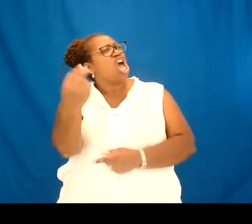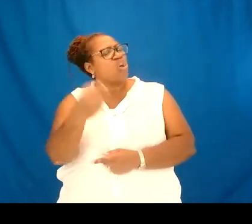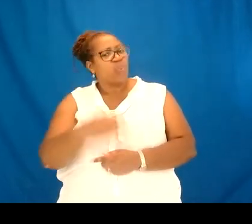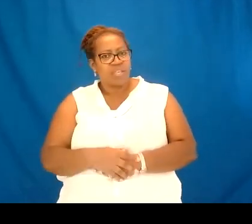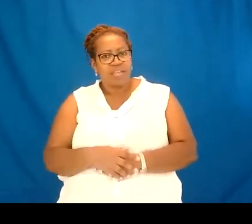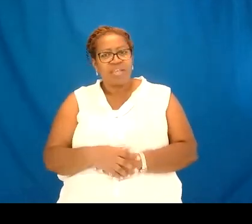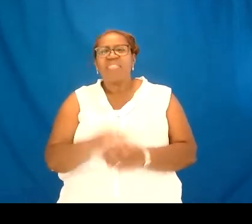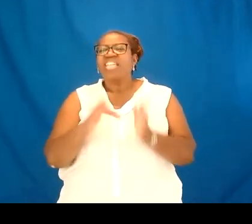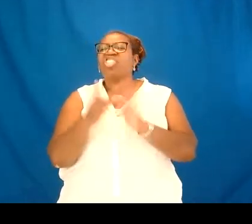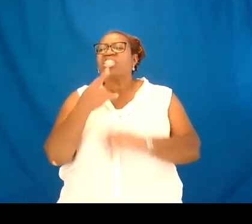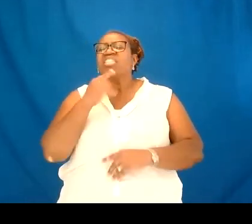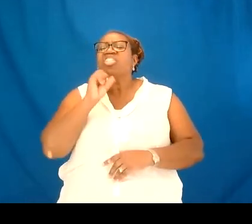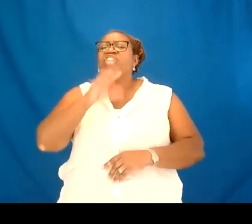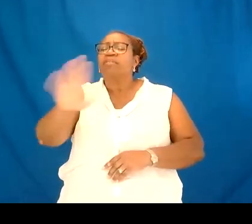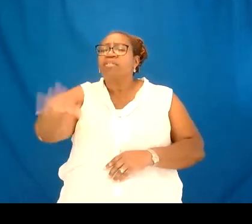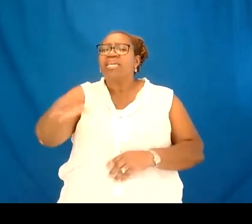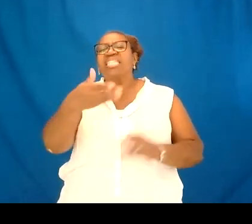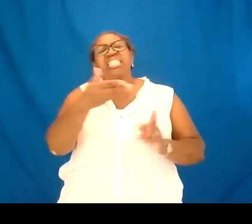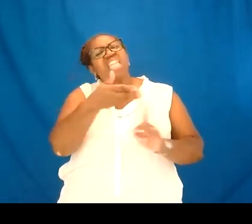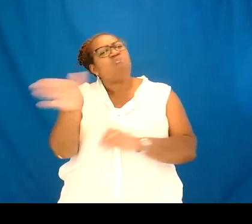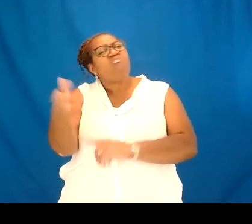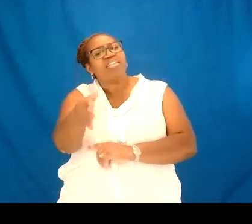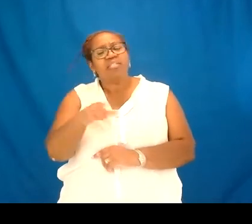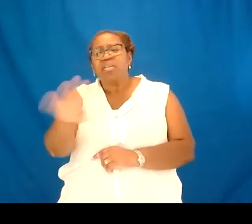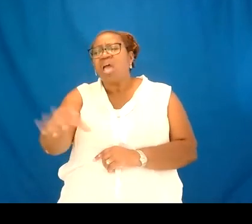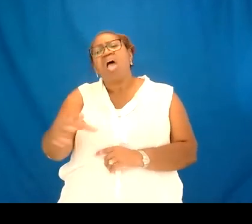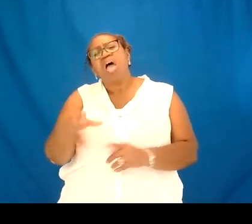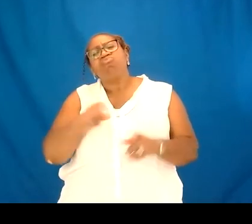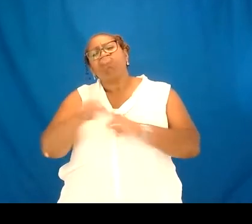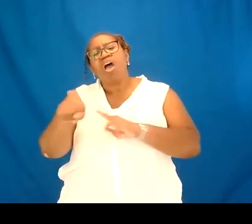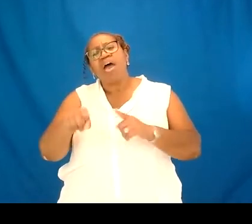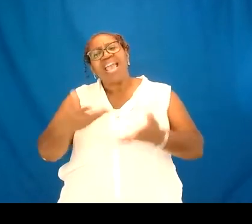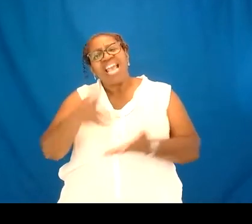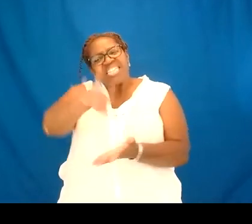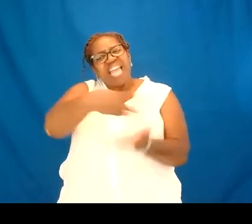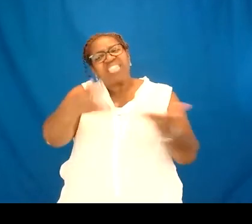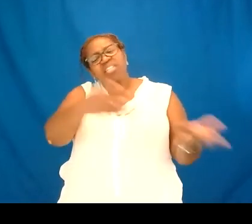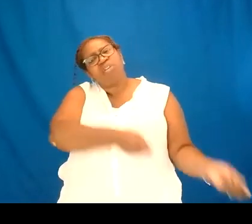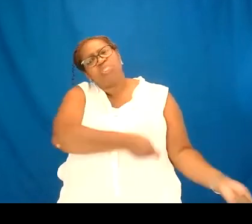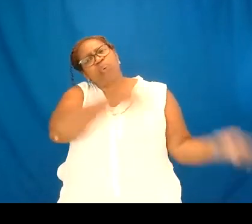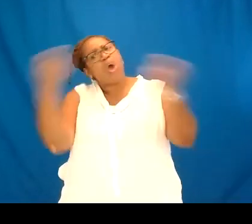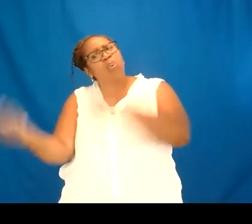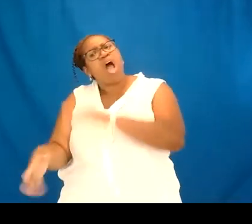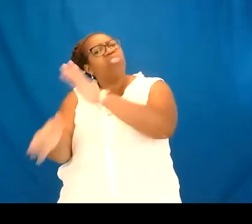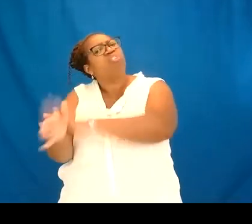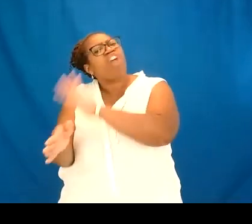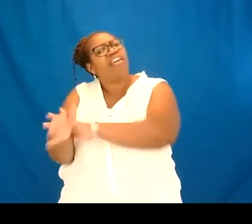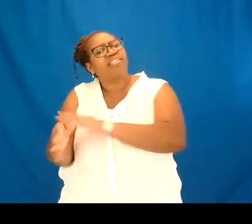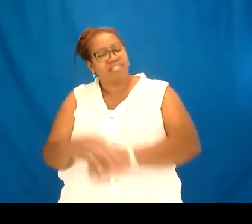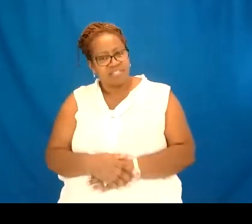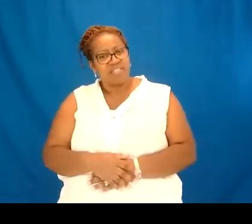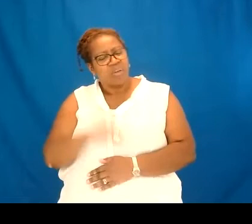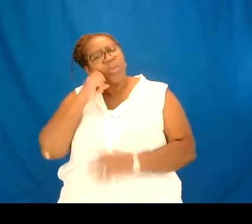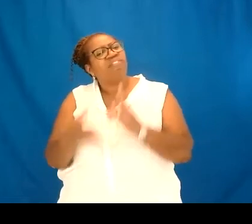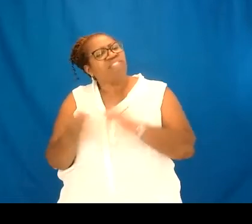redirects them and says, cast your net on the right side of the boat and you will find some.